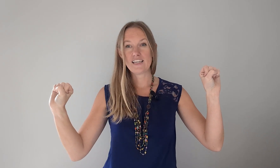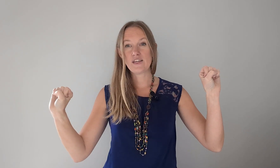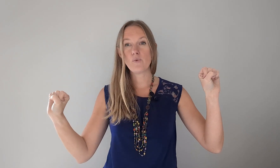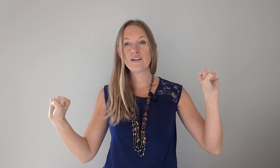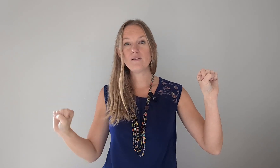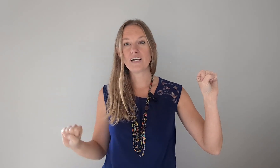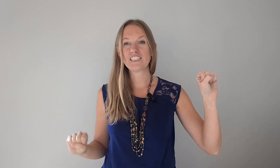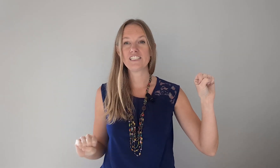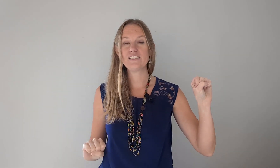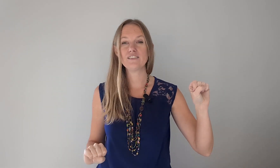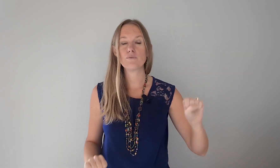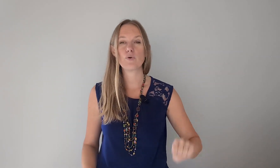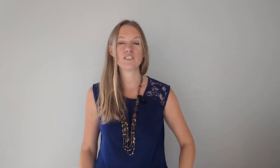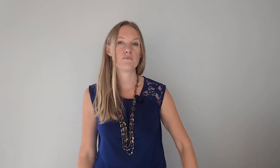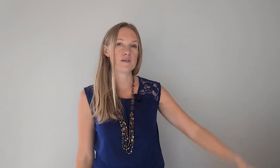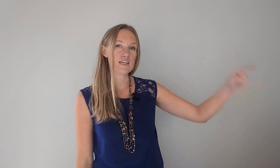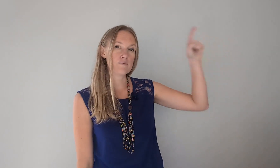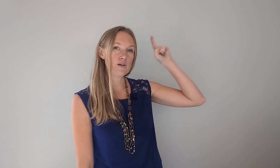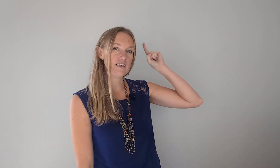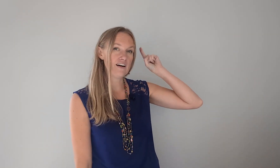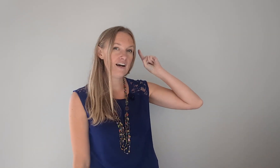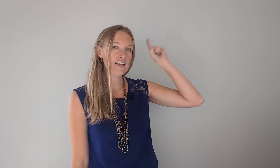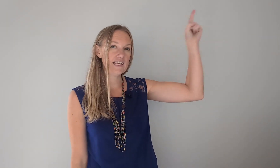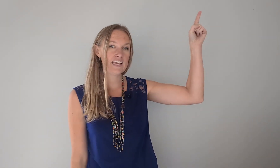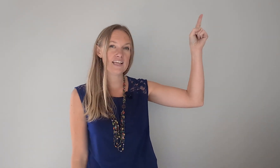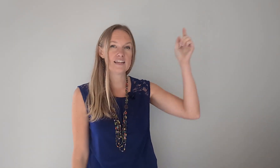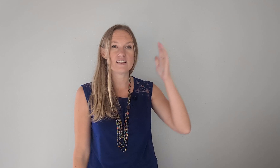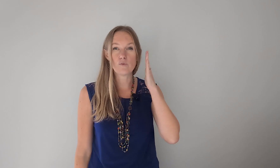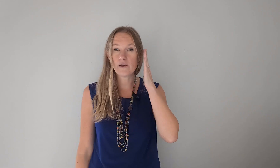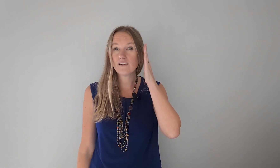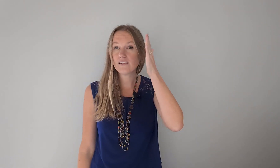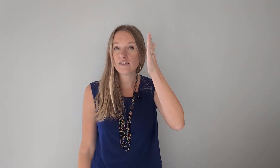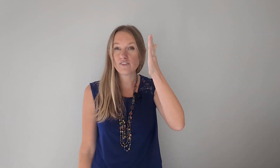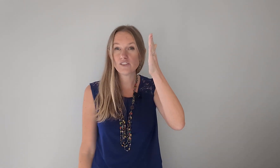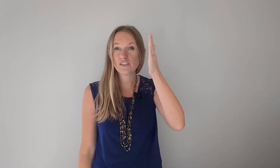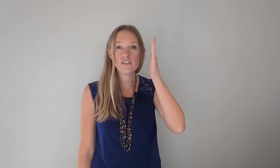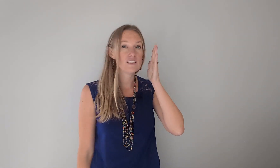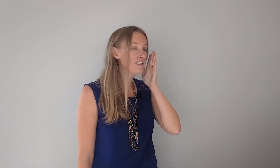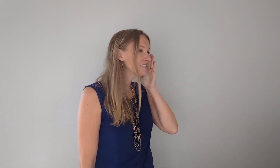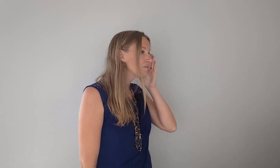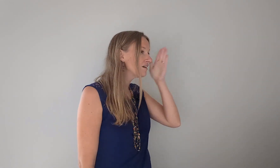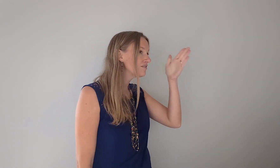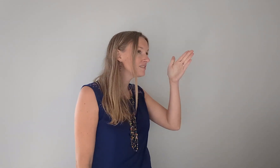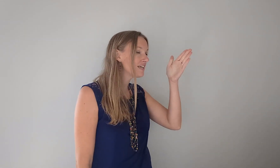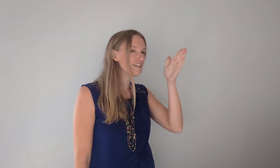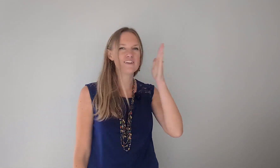He will my shield and portion be, pointing to God. He, and then will in the future, just coming out from the side of your